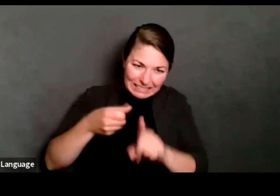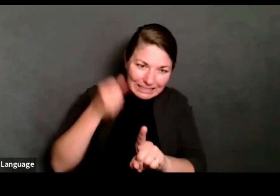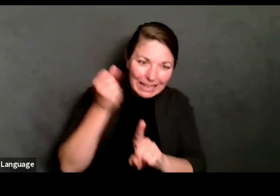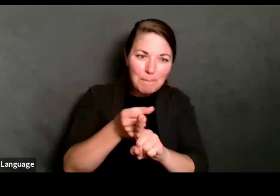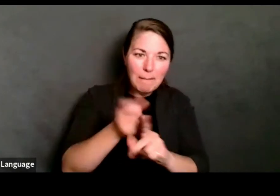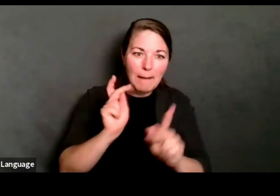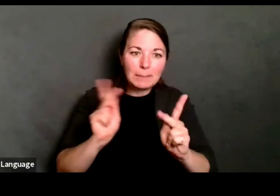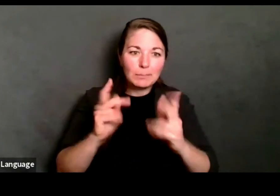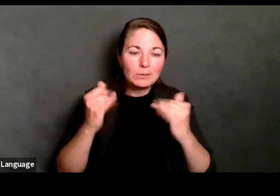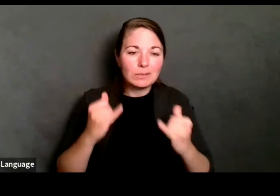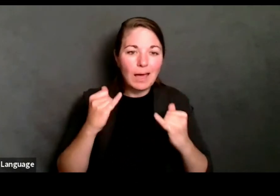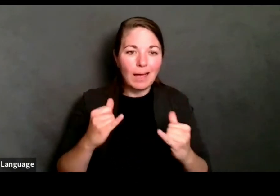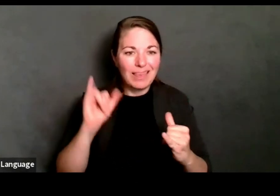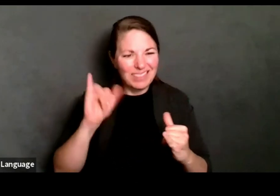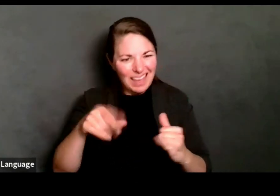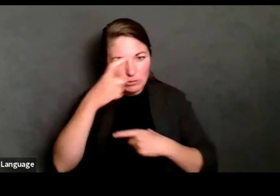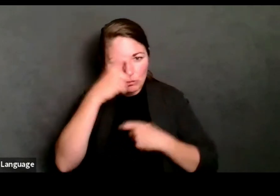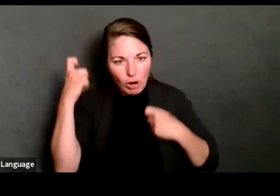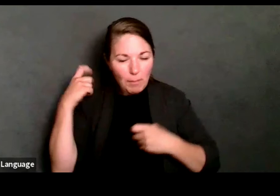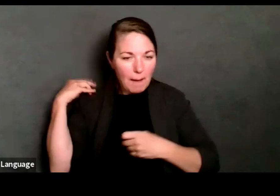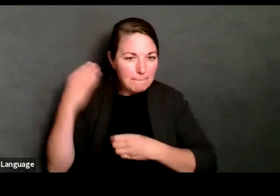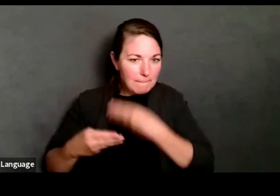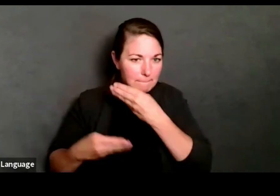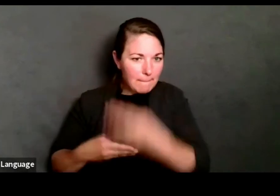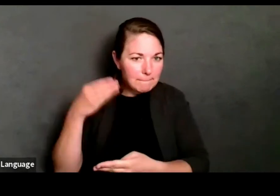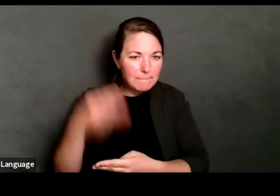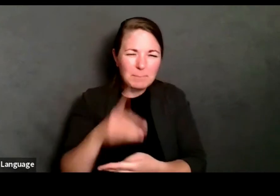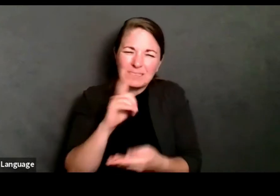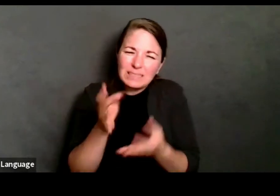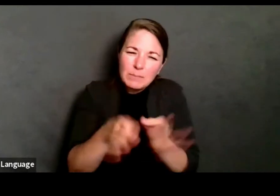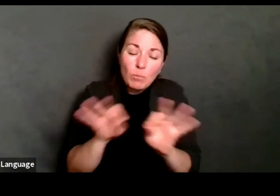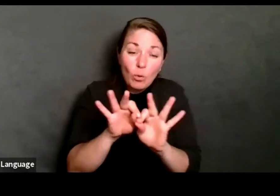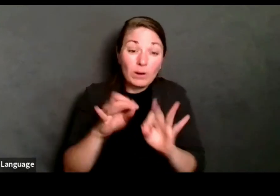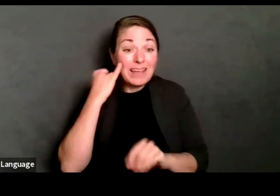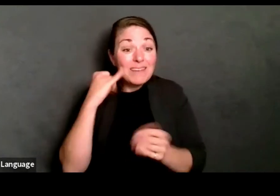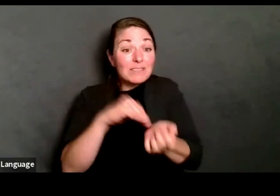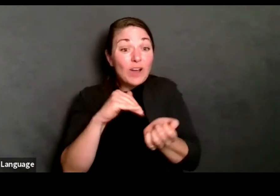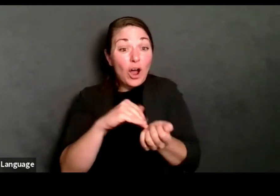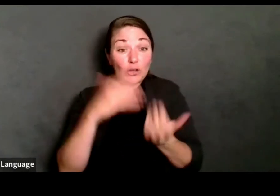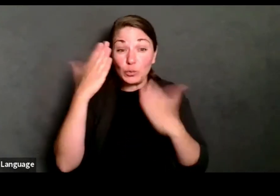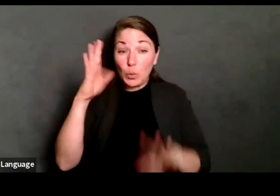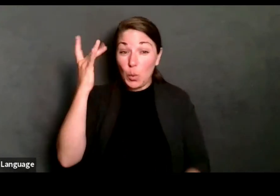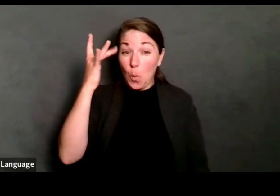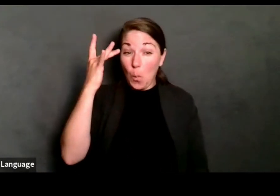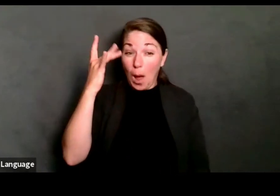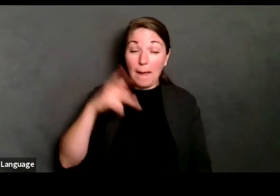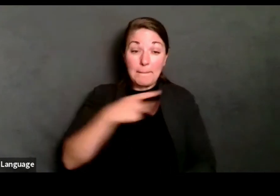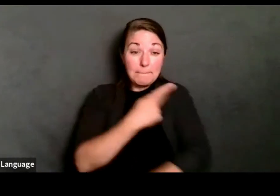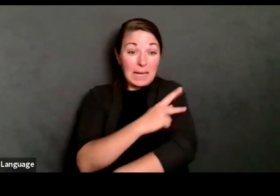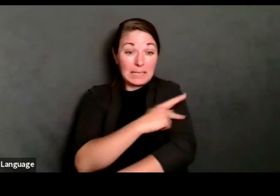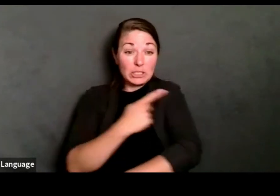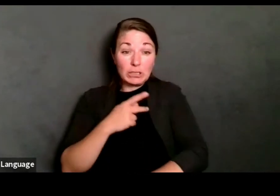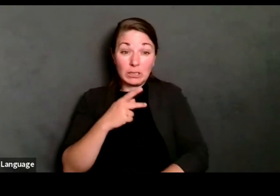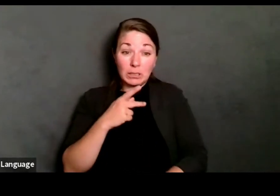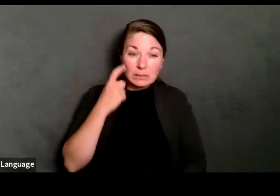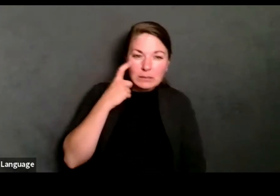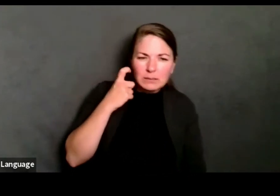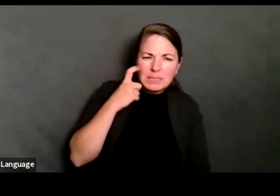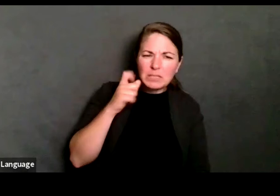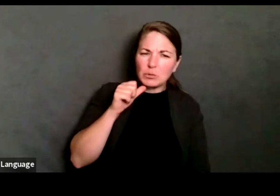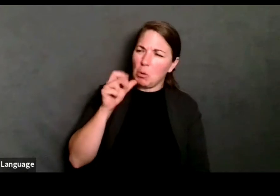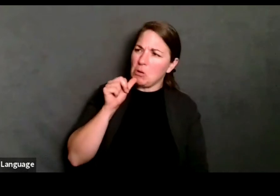medical care providers. A clinician who knows nothing about why a patient might be suspicious or distrustful of the medical